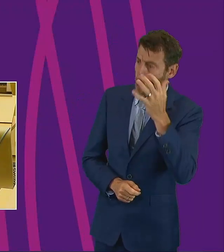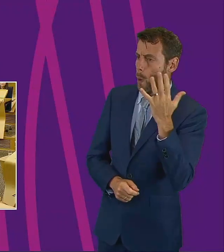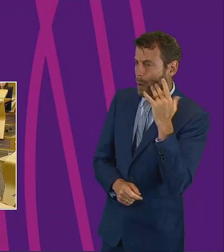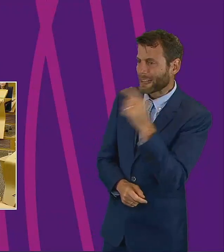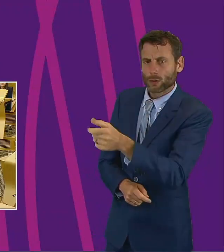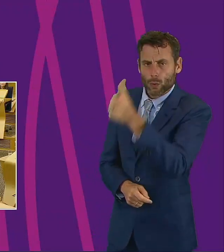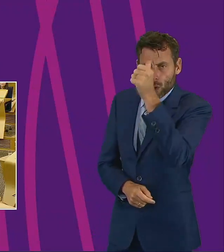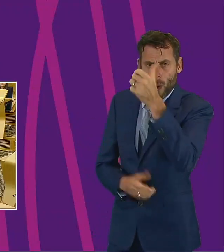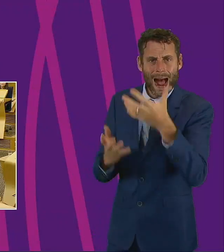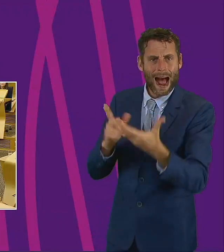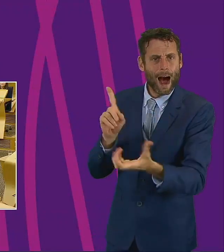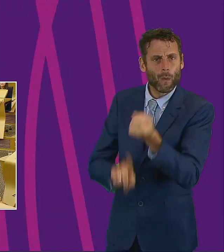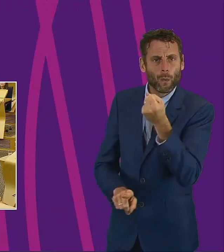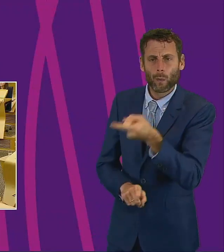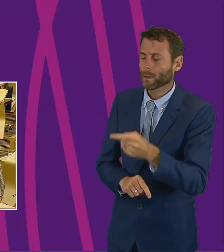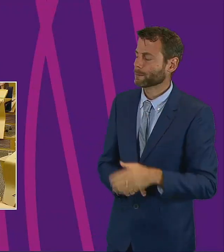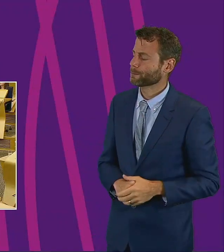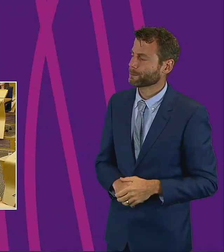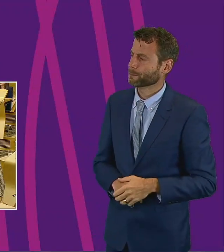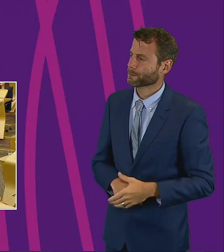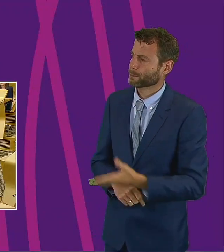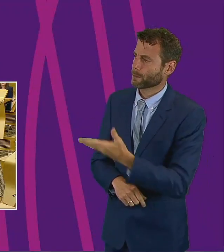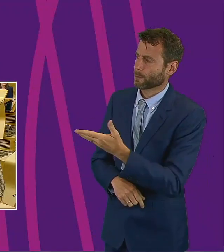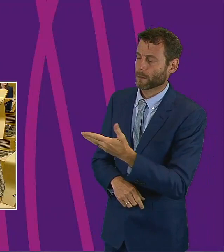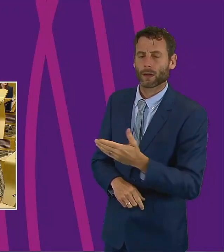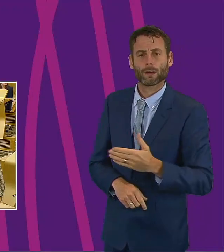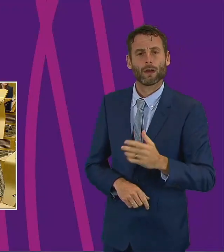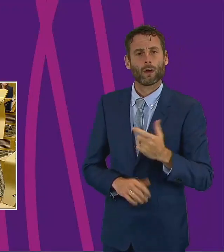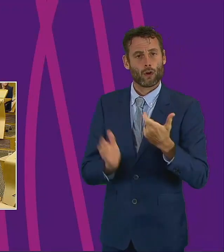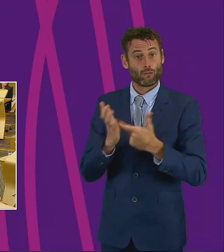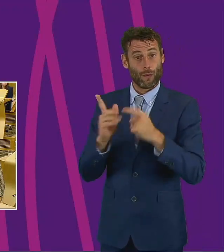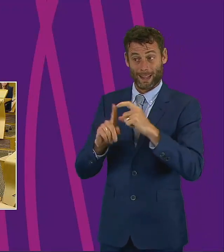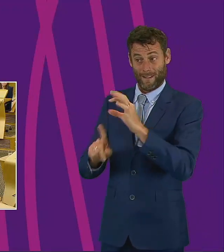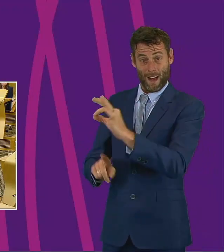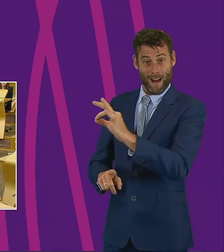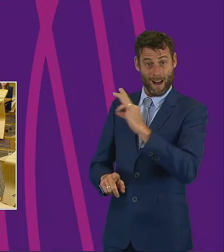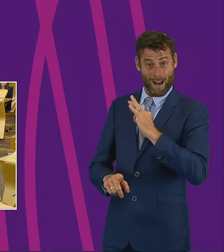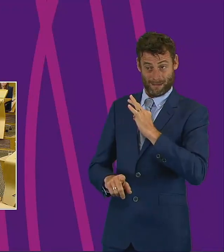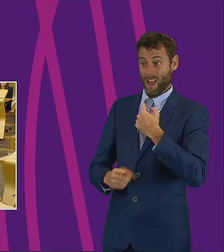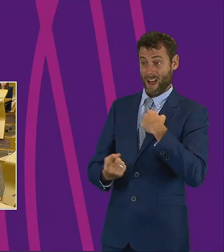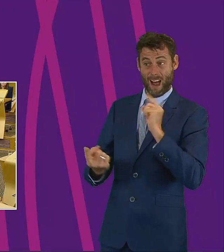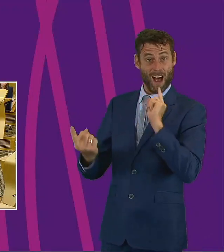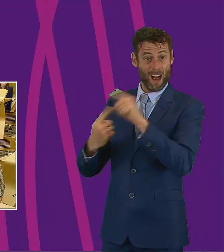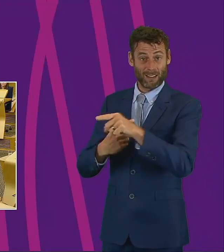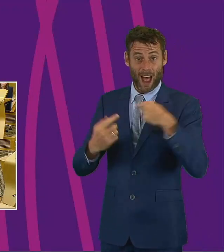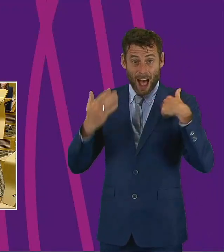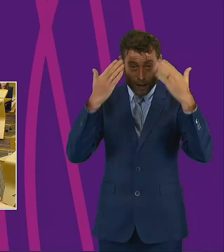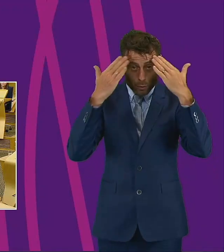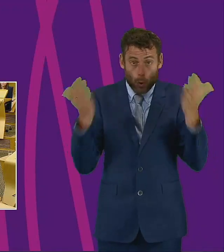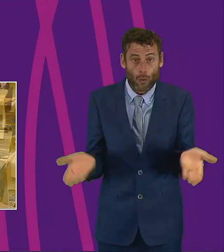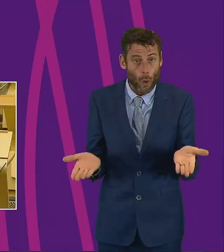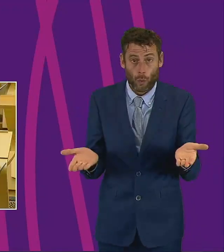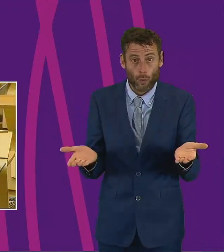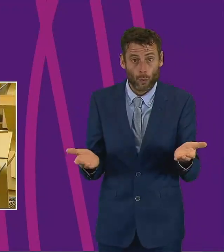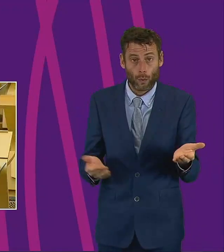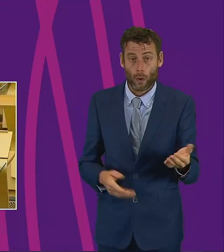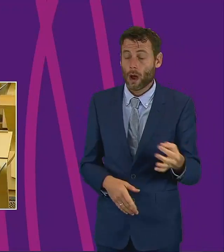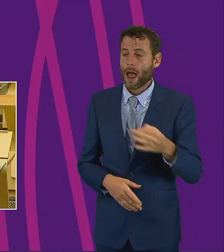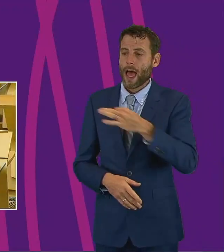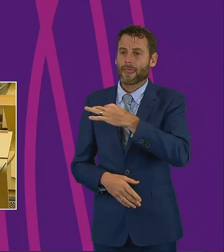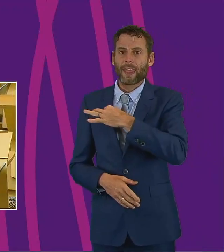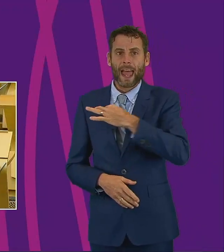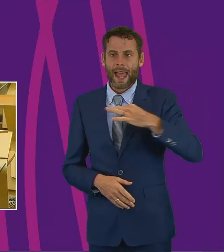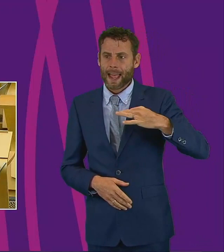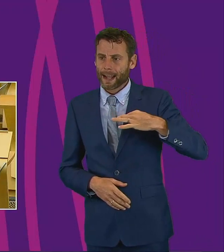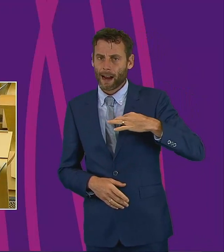Minister. Ruth Davidson has asked the question, and I am answering the question. I do not know the clinical conditions